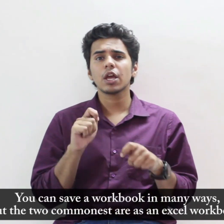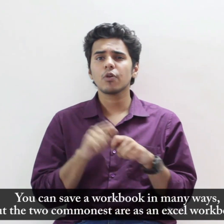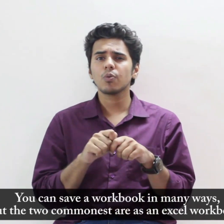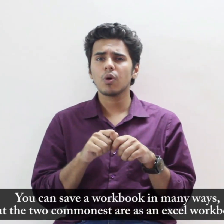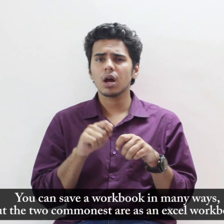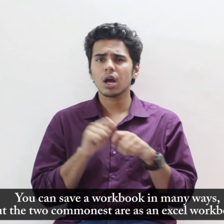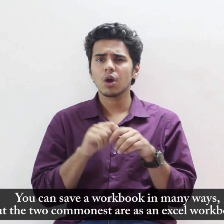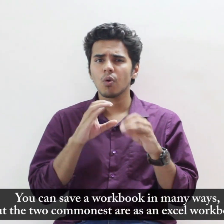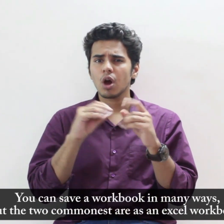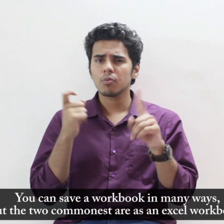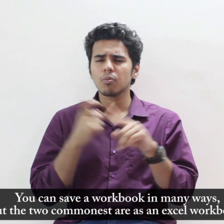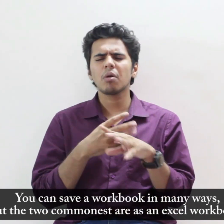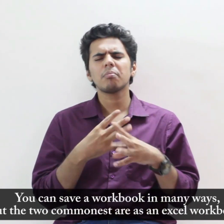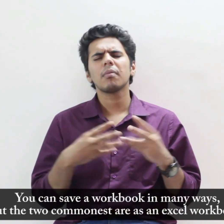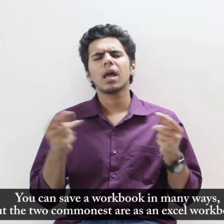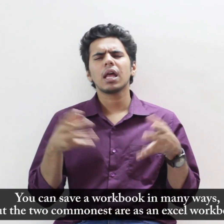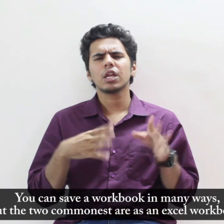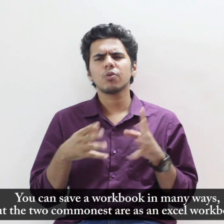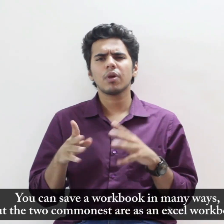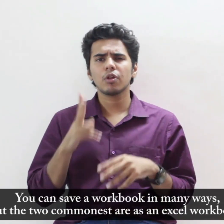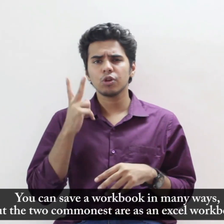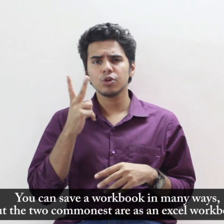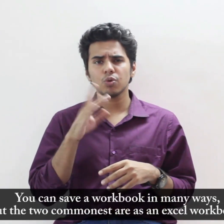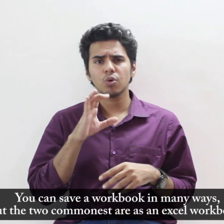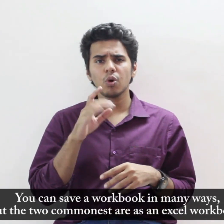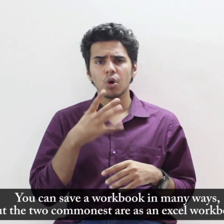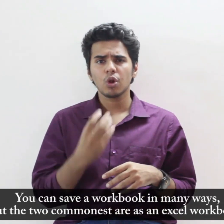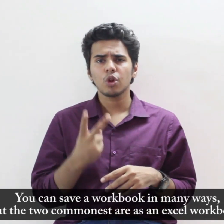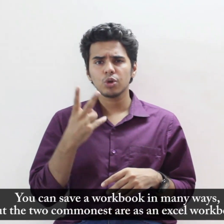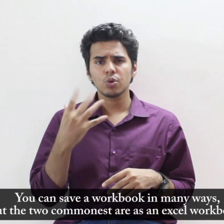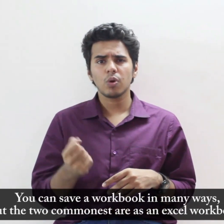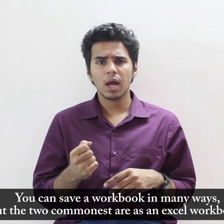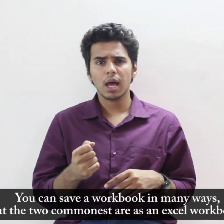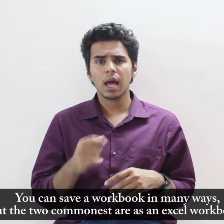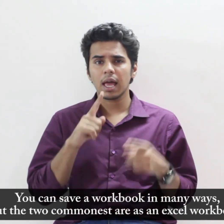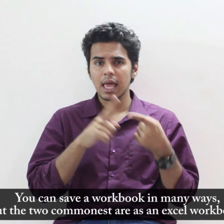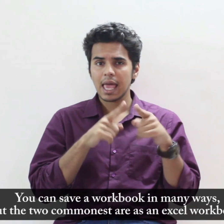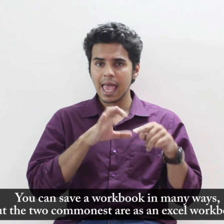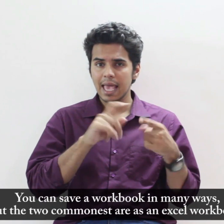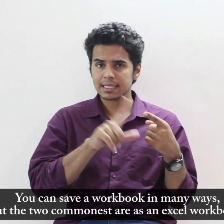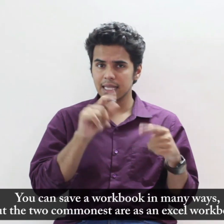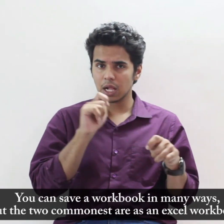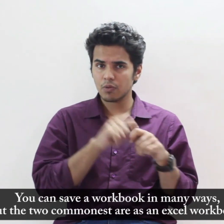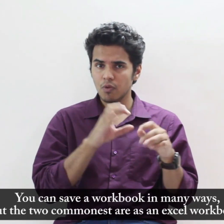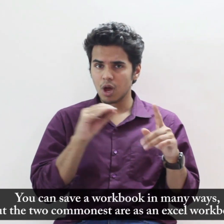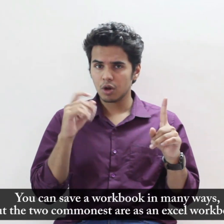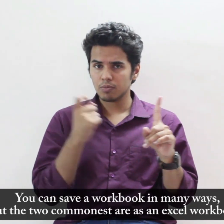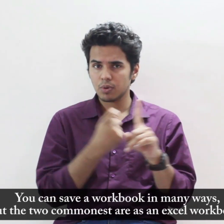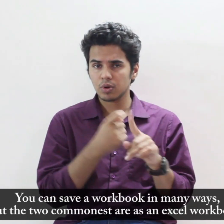You can save a workbook in many ways, but the two commonest are as an Excel